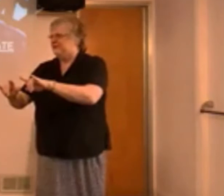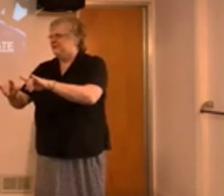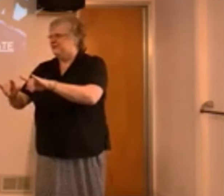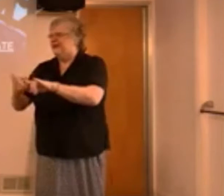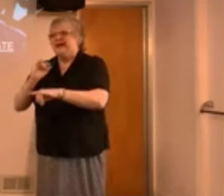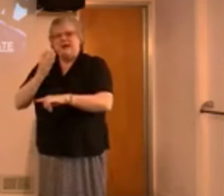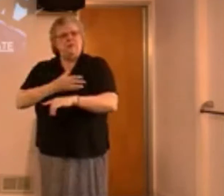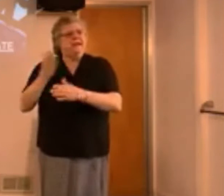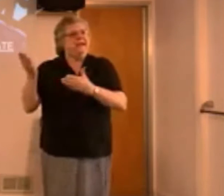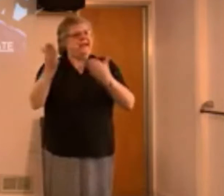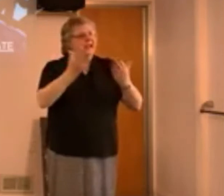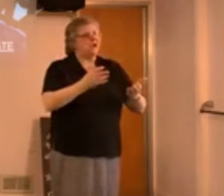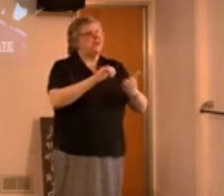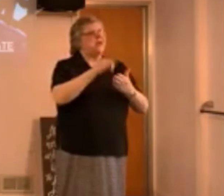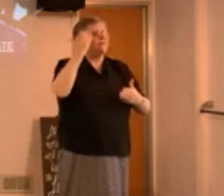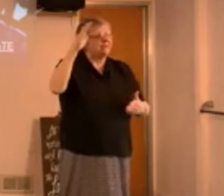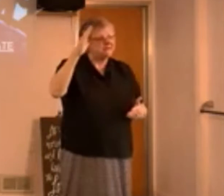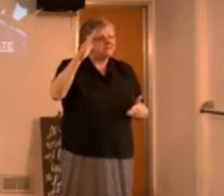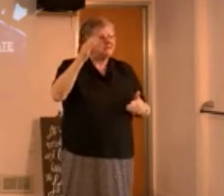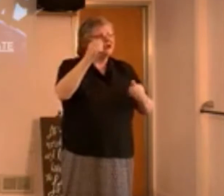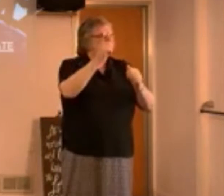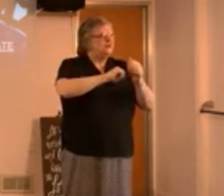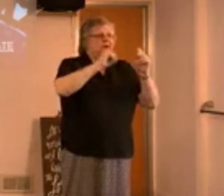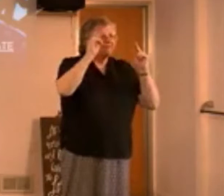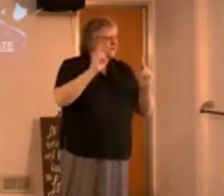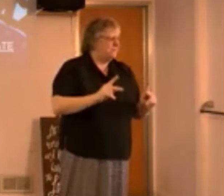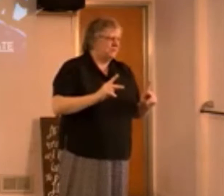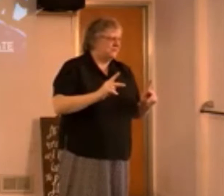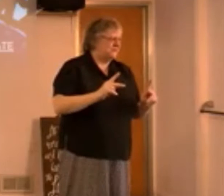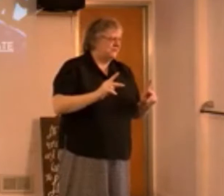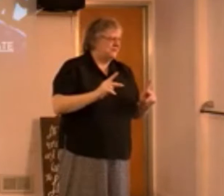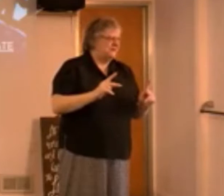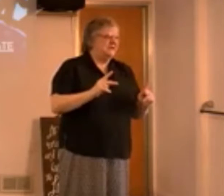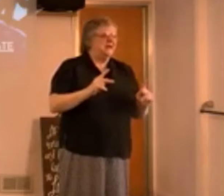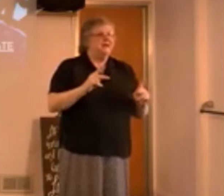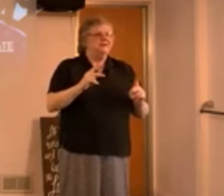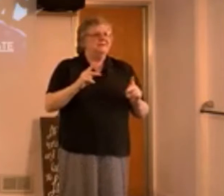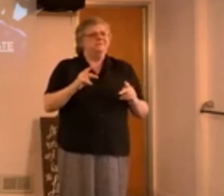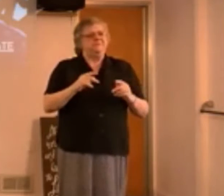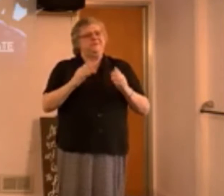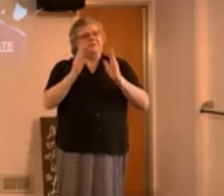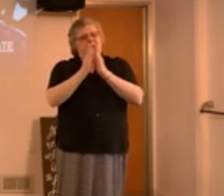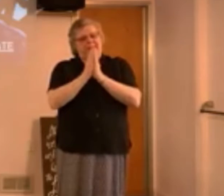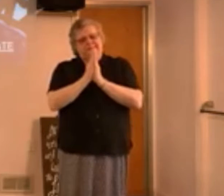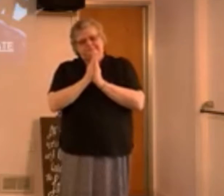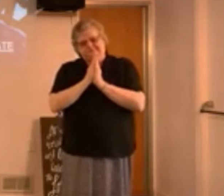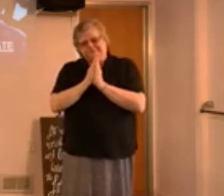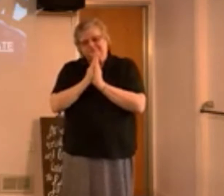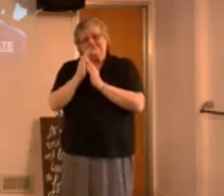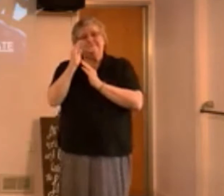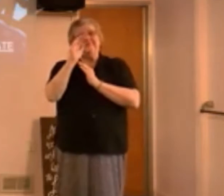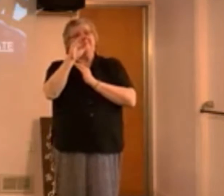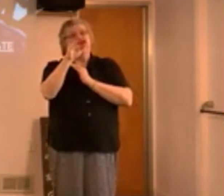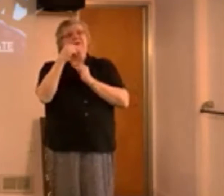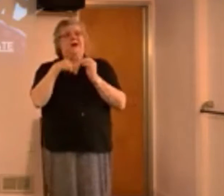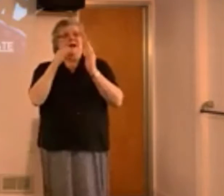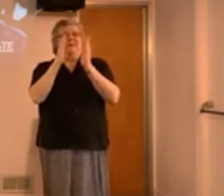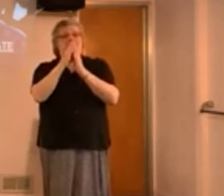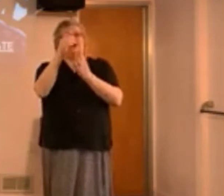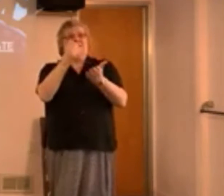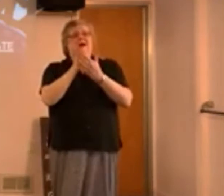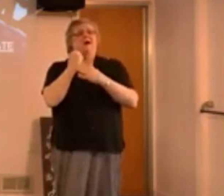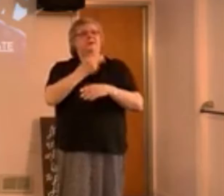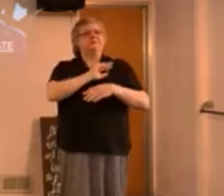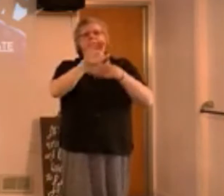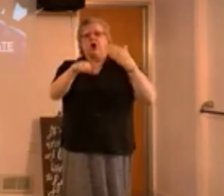accident. You want to know the Savior who can redeem us. Let's pray together. Father, I pray that you'll help us and all the